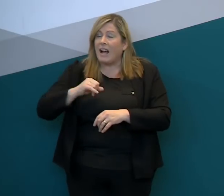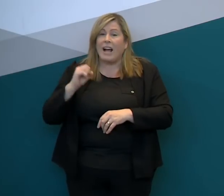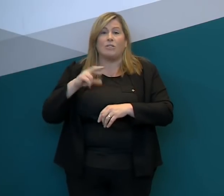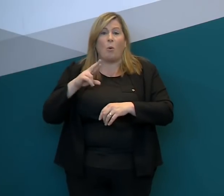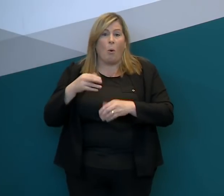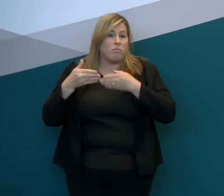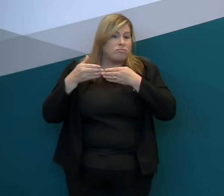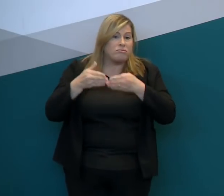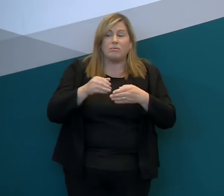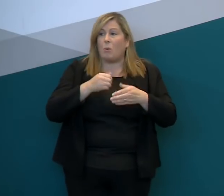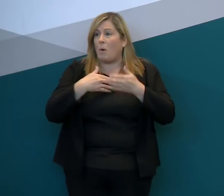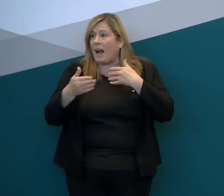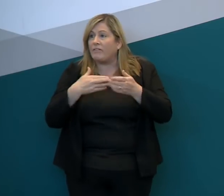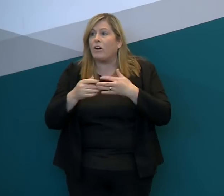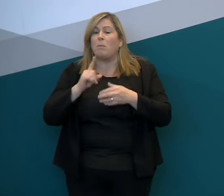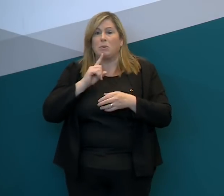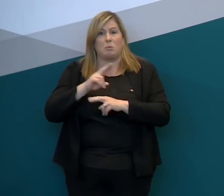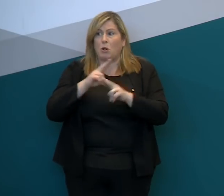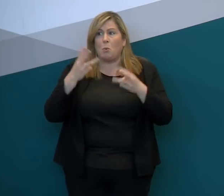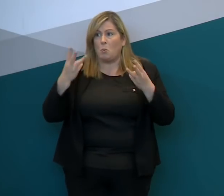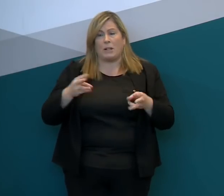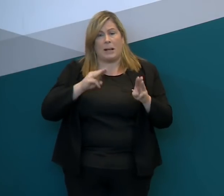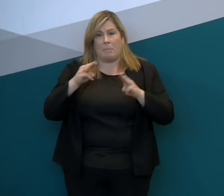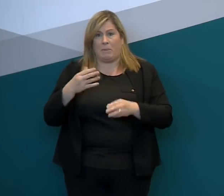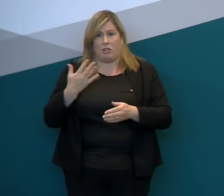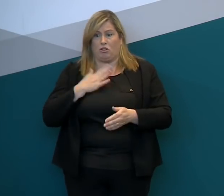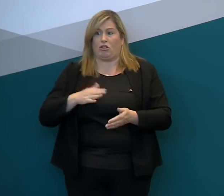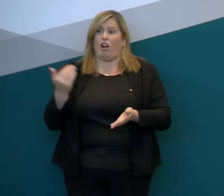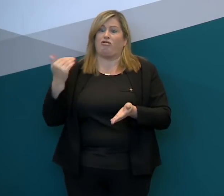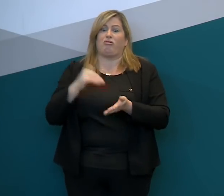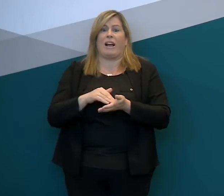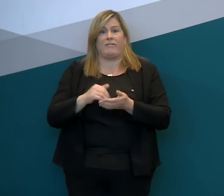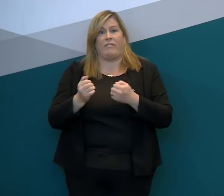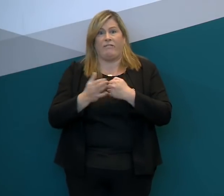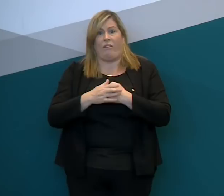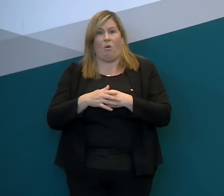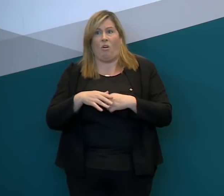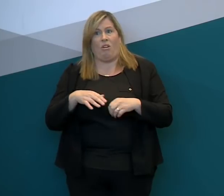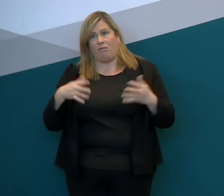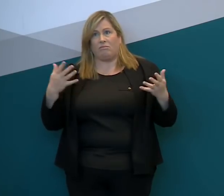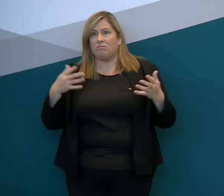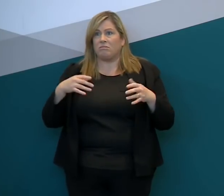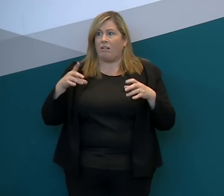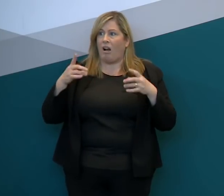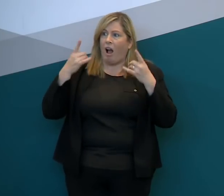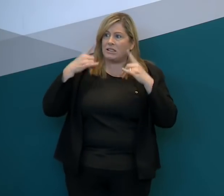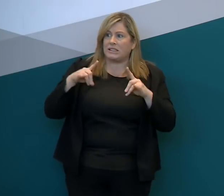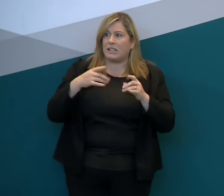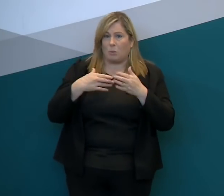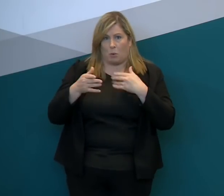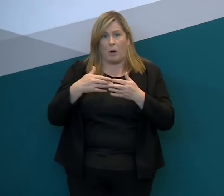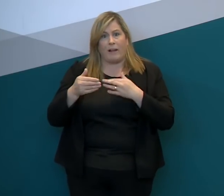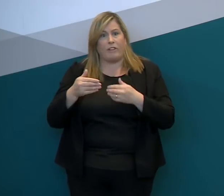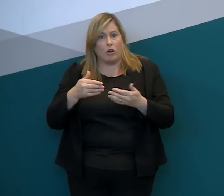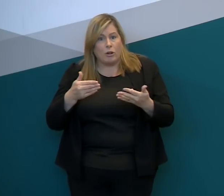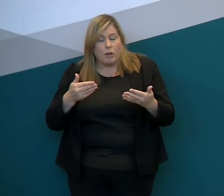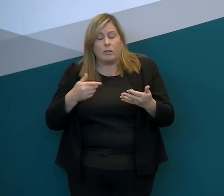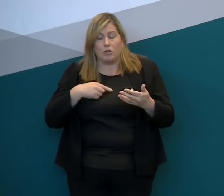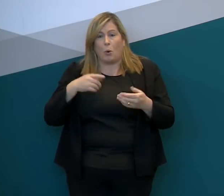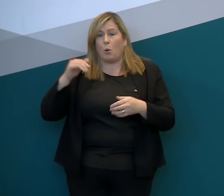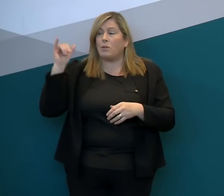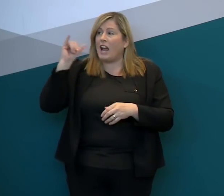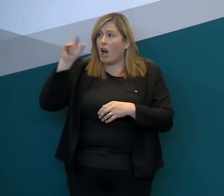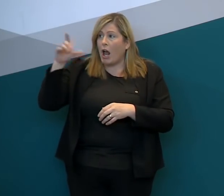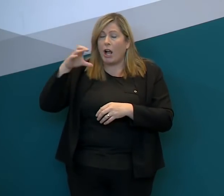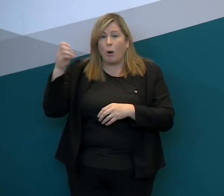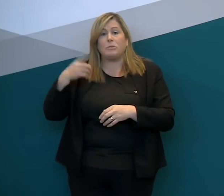for non-essential purposes at this moment in time. We think the airlines can facilitate and play a role in helping us in that respect. And airlines have been helping us with